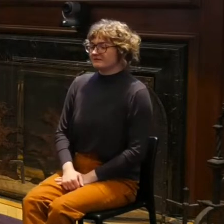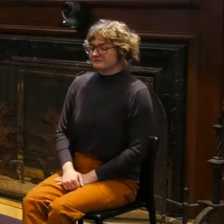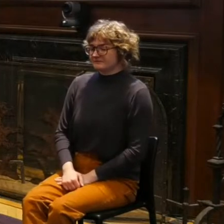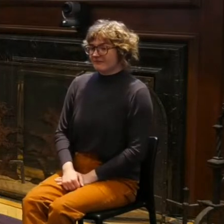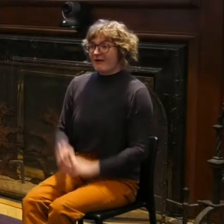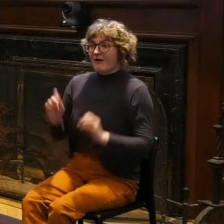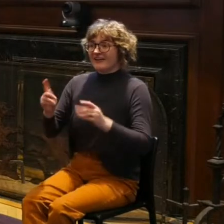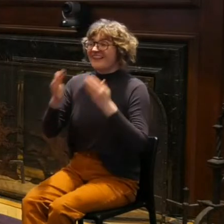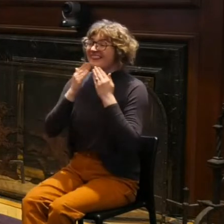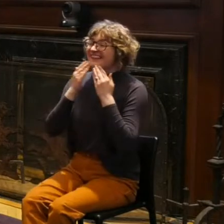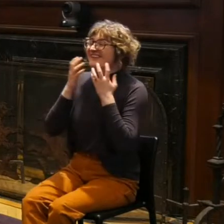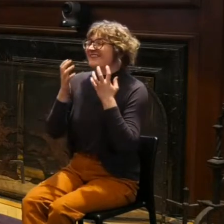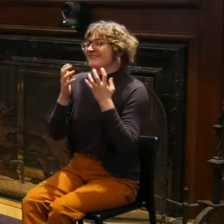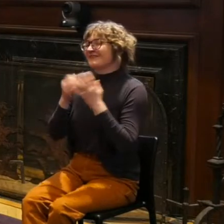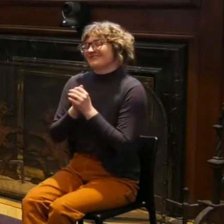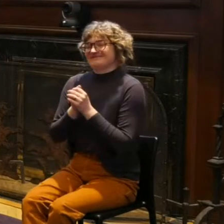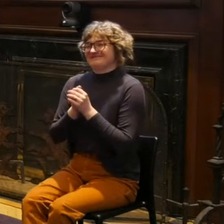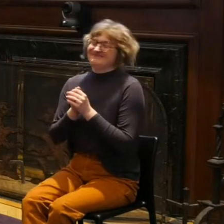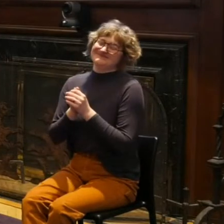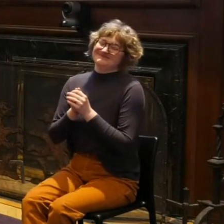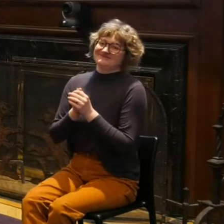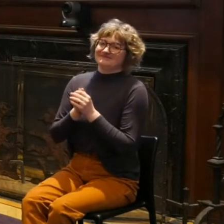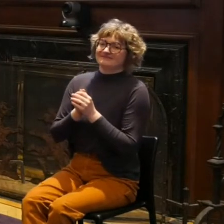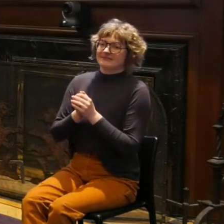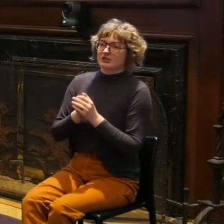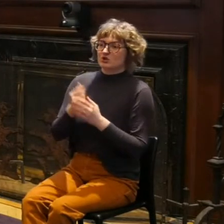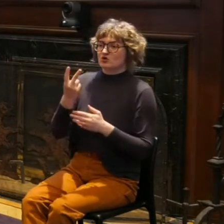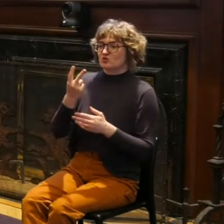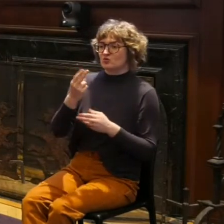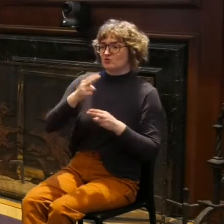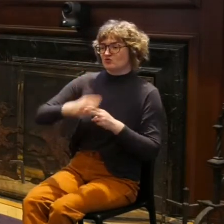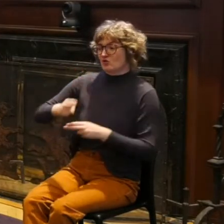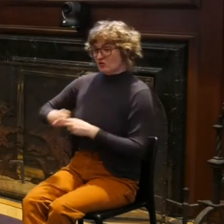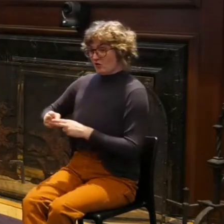All right. Thank you, everybody. Two short ones.